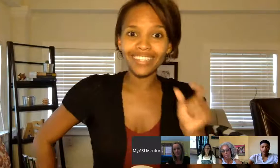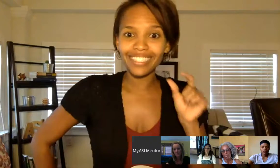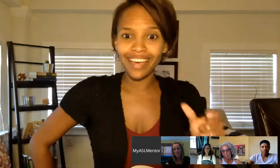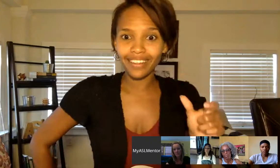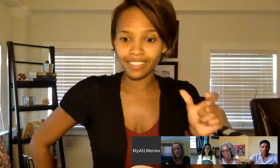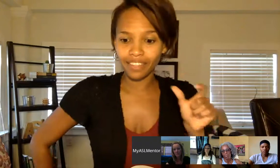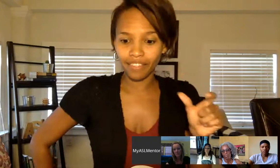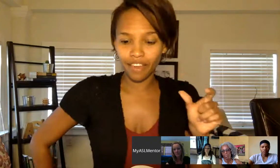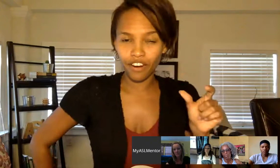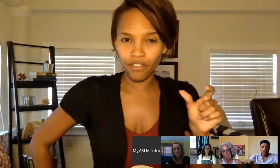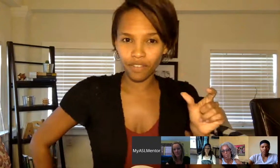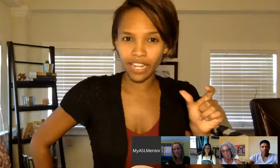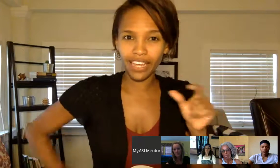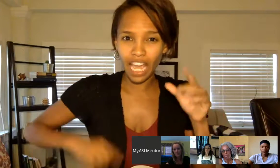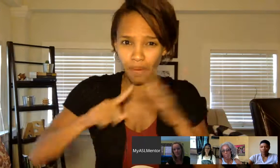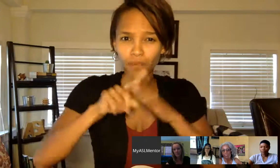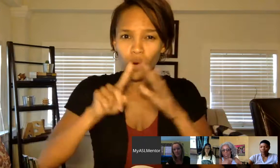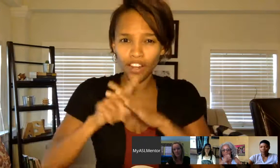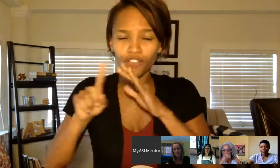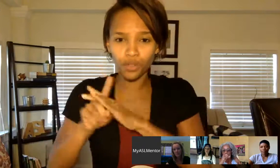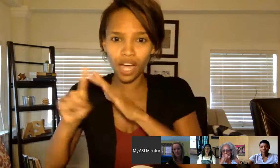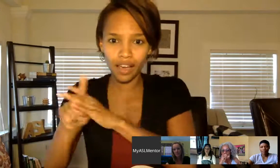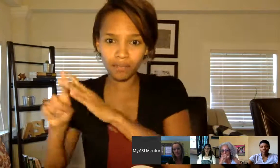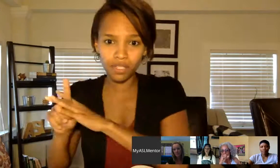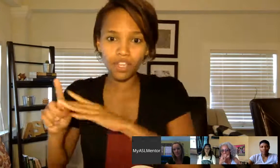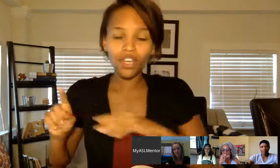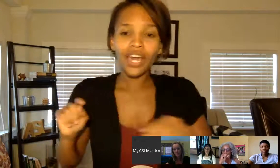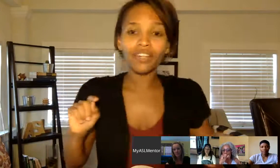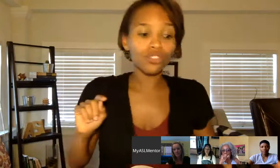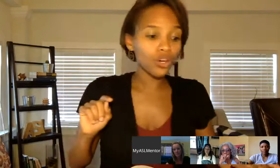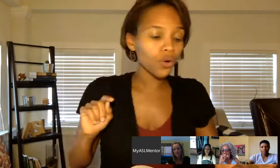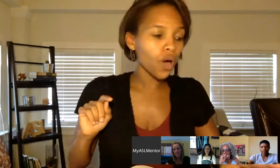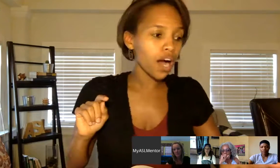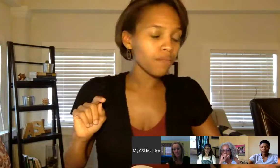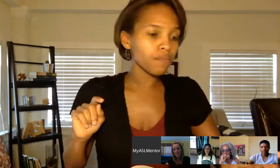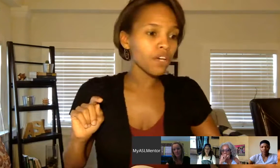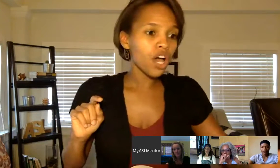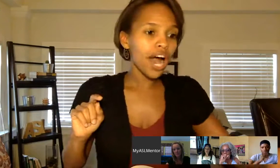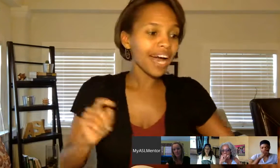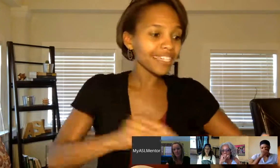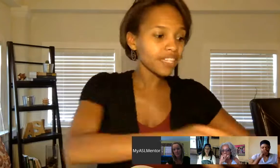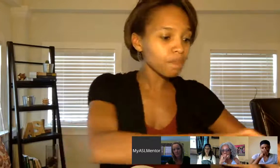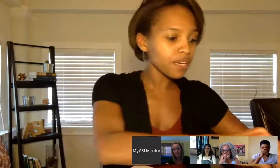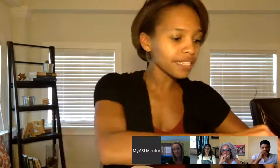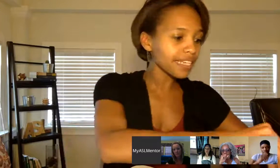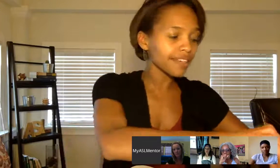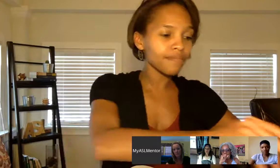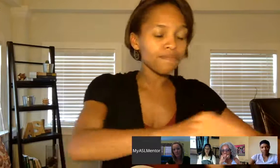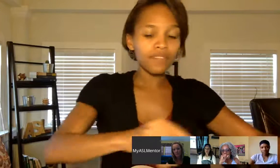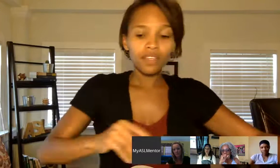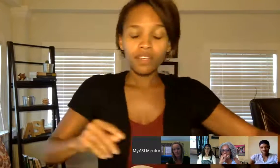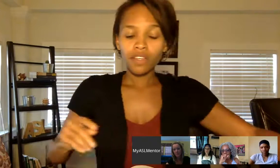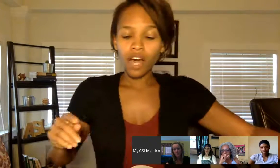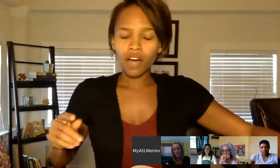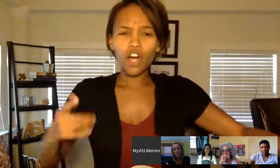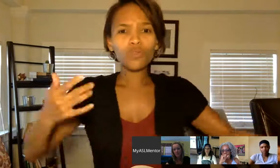missing intent in there, and it came up quite a few times. And so I typically,